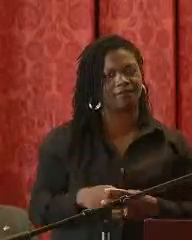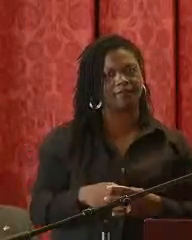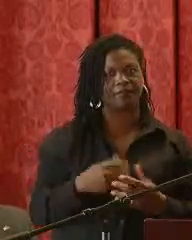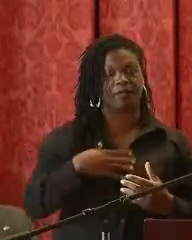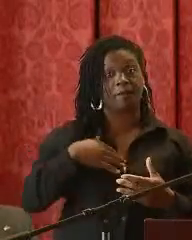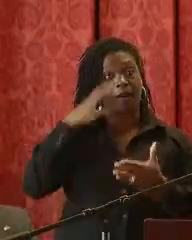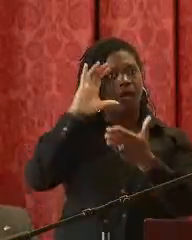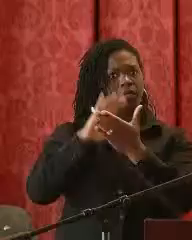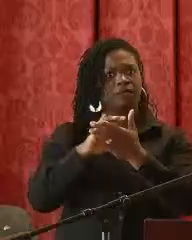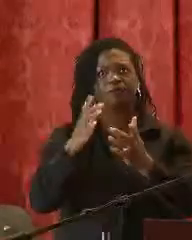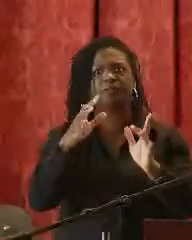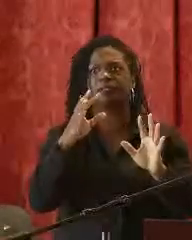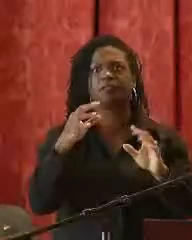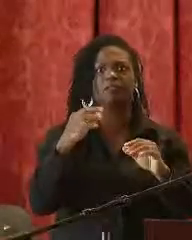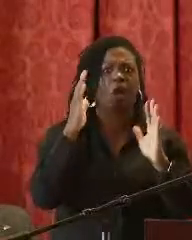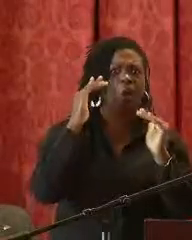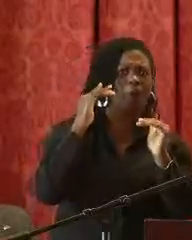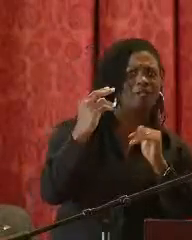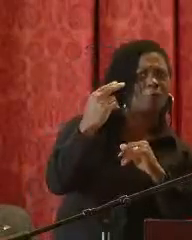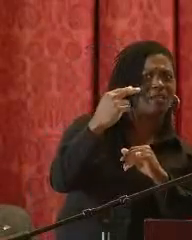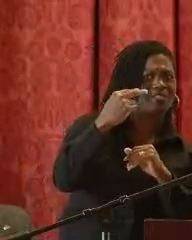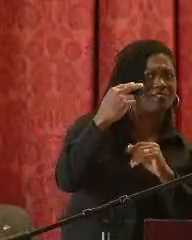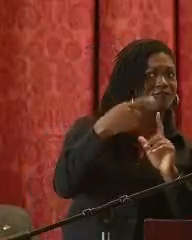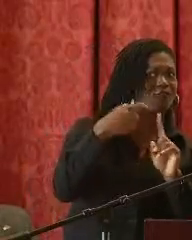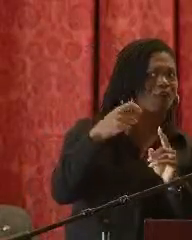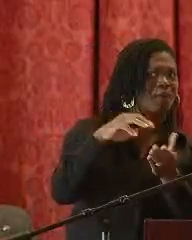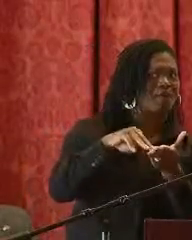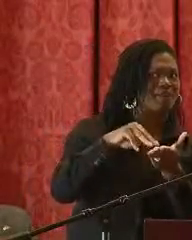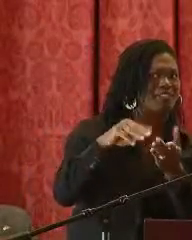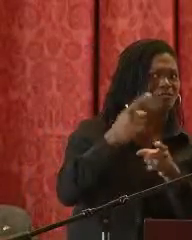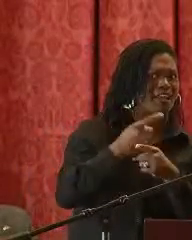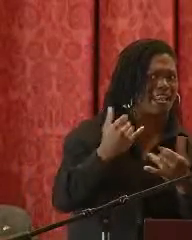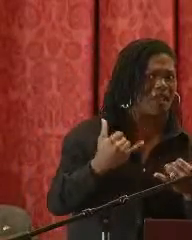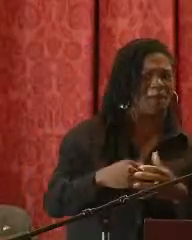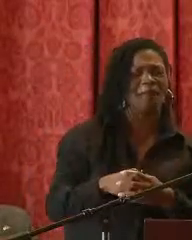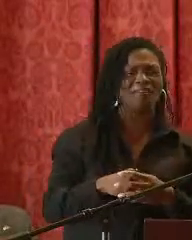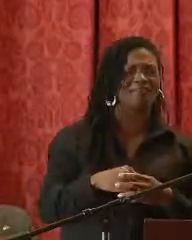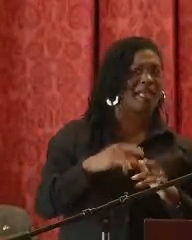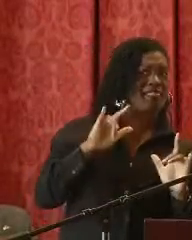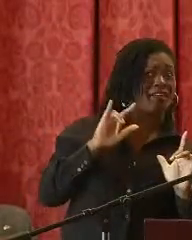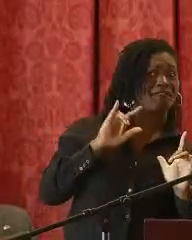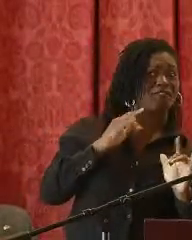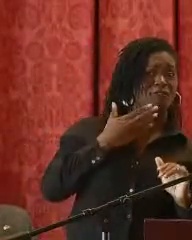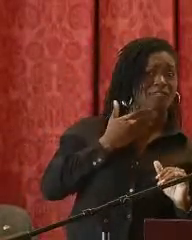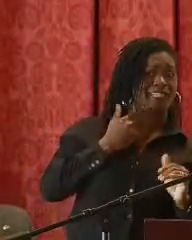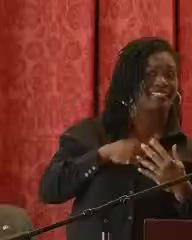is hopefully watching from Memphis right now. I love you, baby.